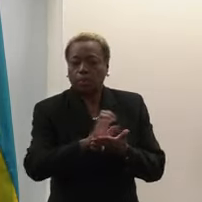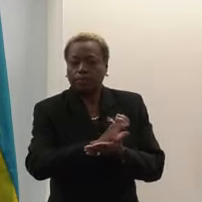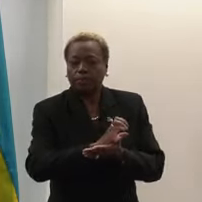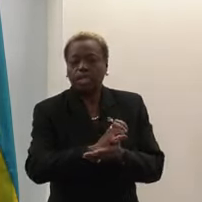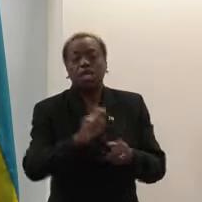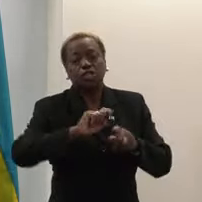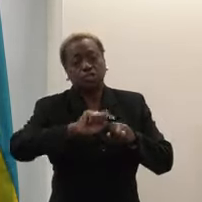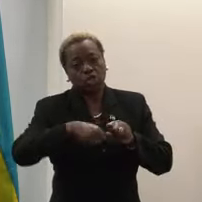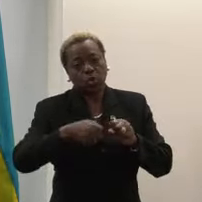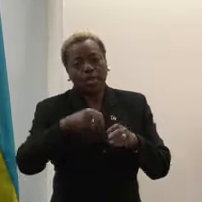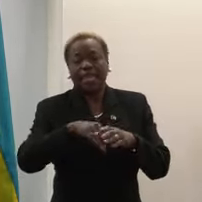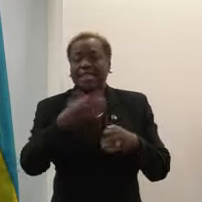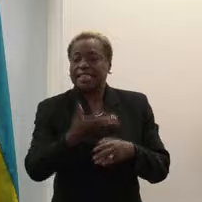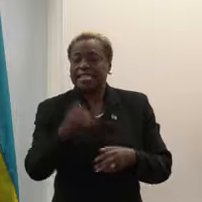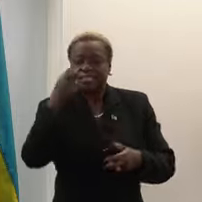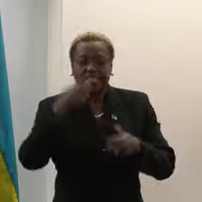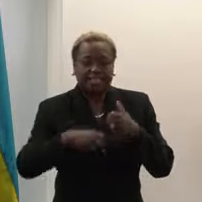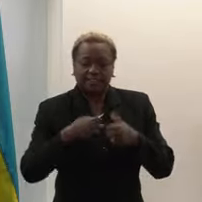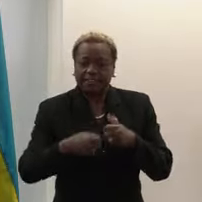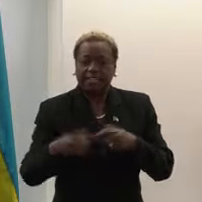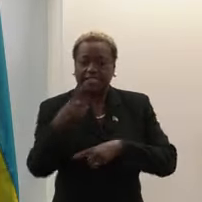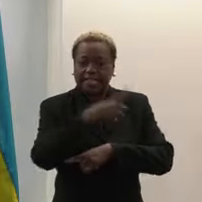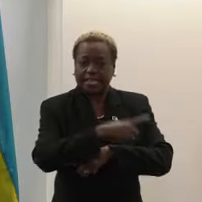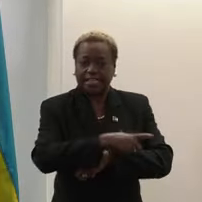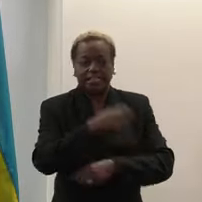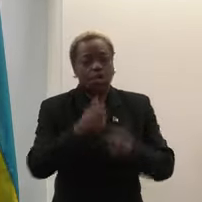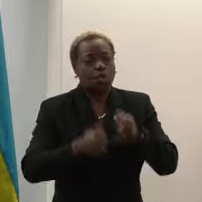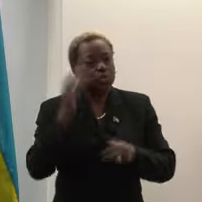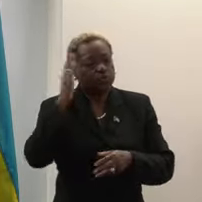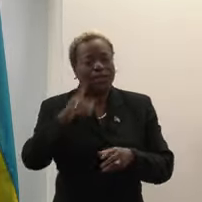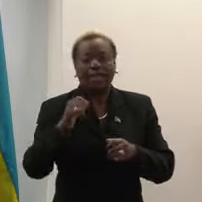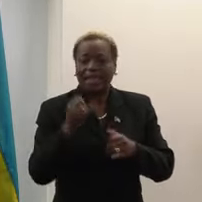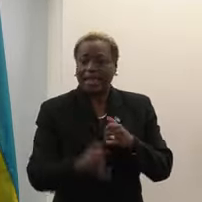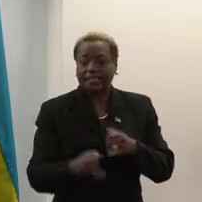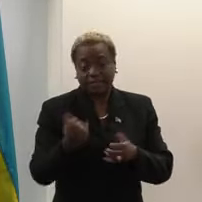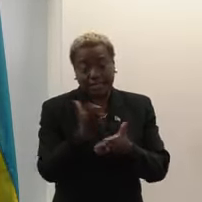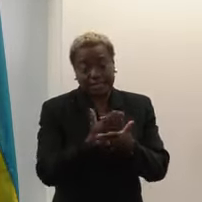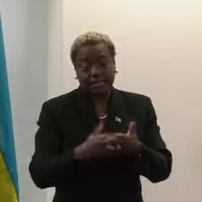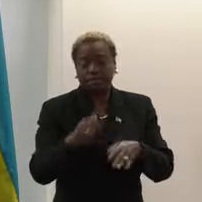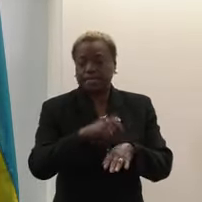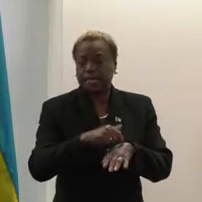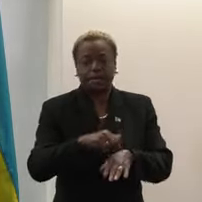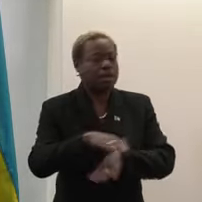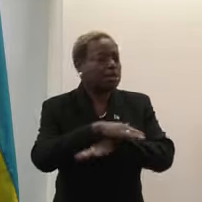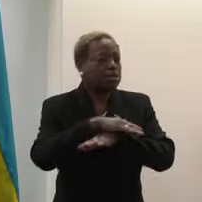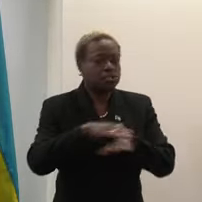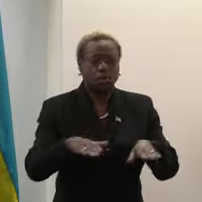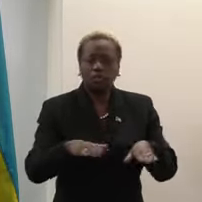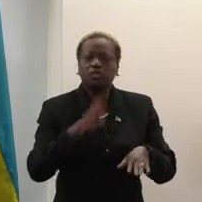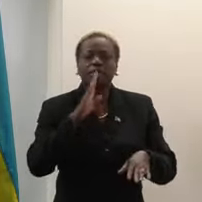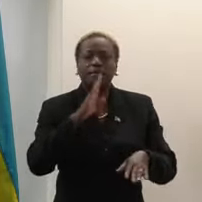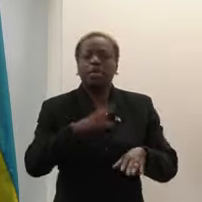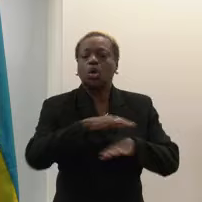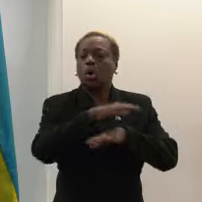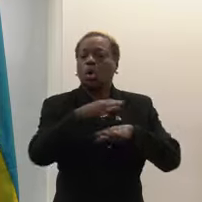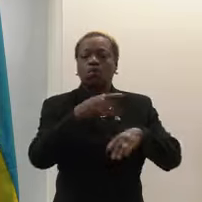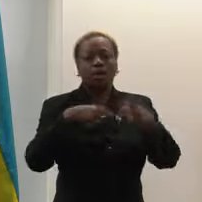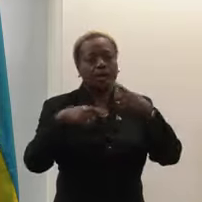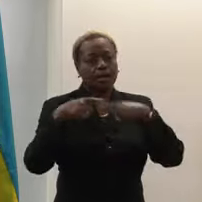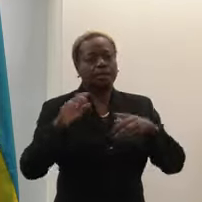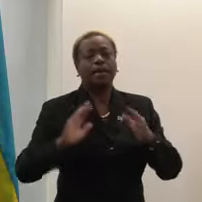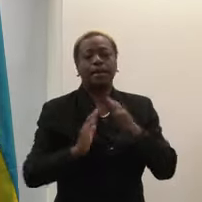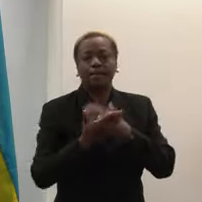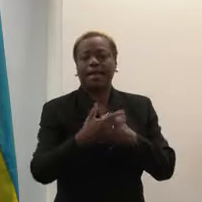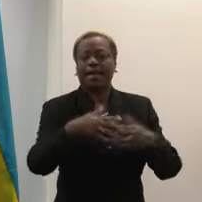in these difficult days, which will last for some time, do not be overcome by